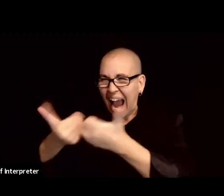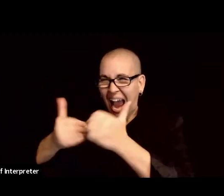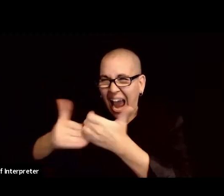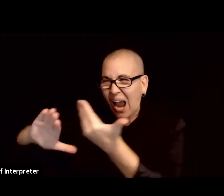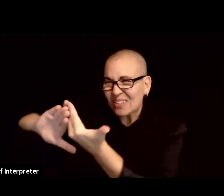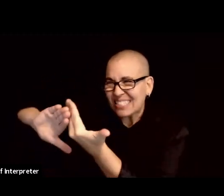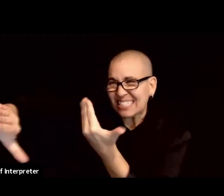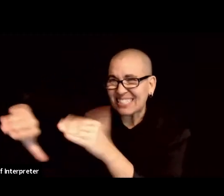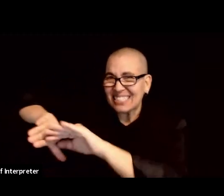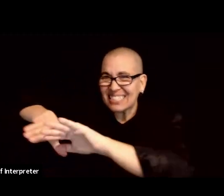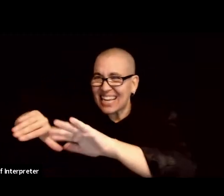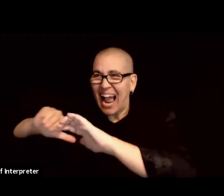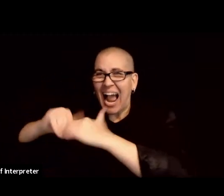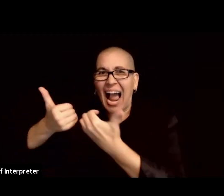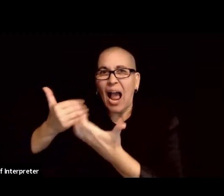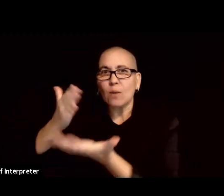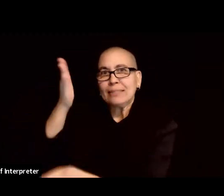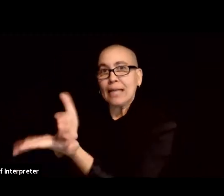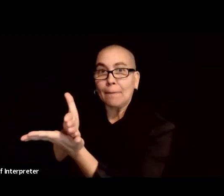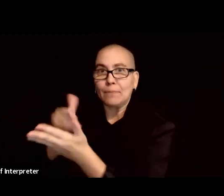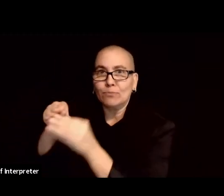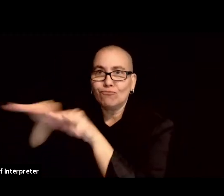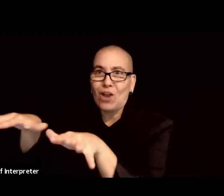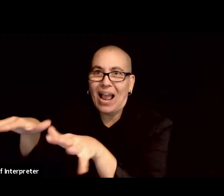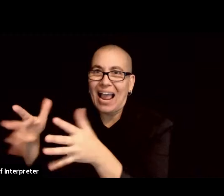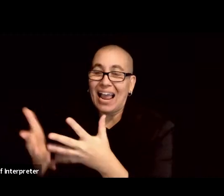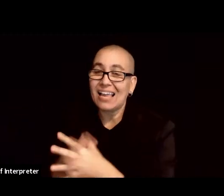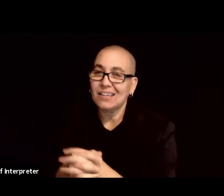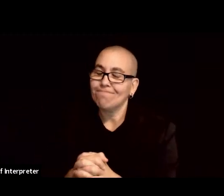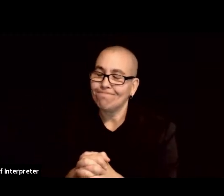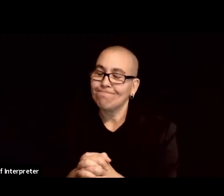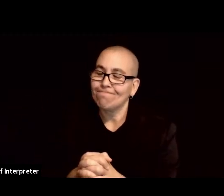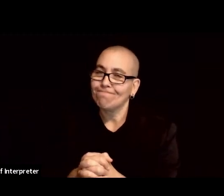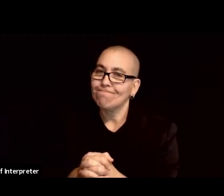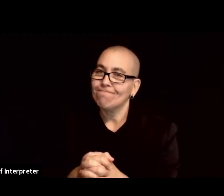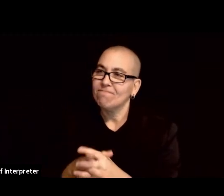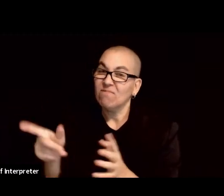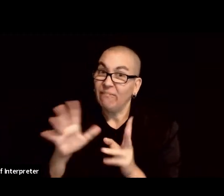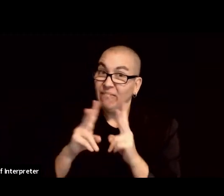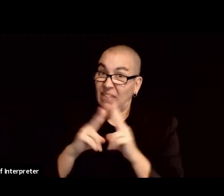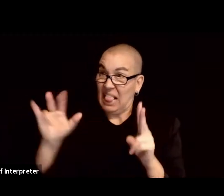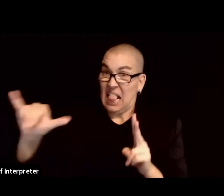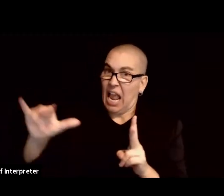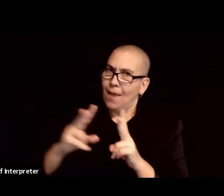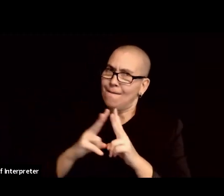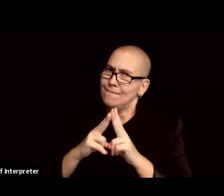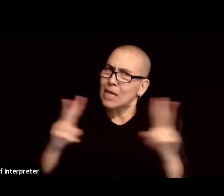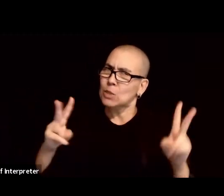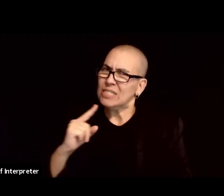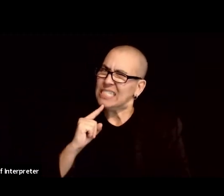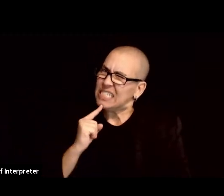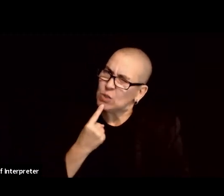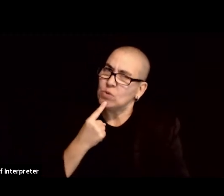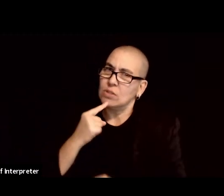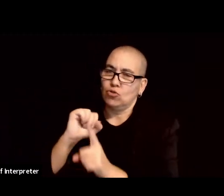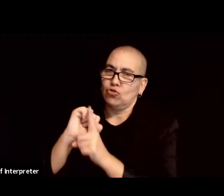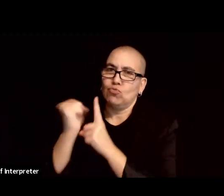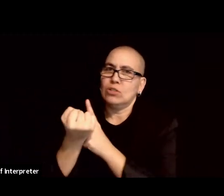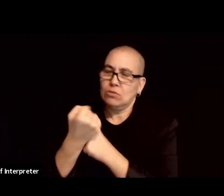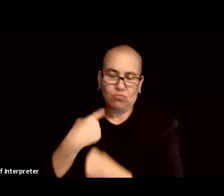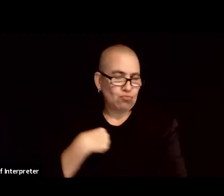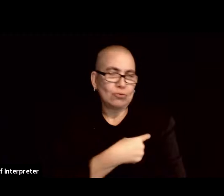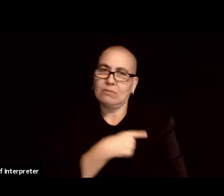yes, we take it very seriously. And in fact, our teams have been working together since the start of the pandemic. And during this